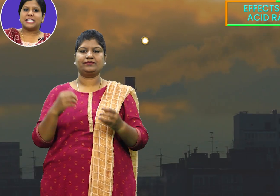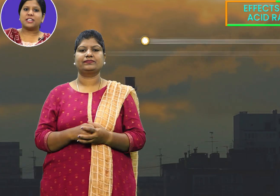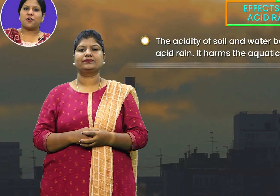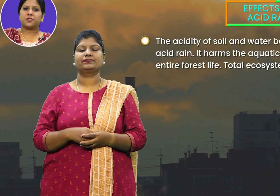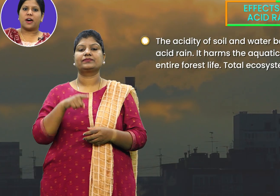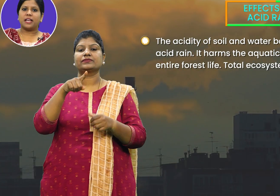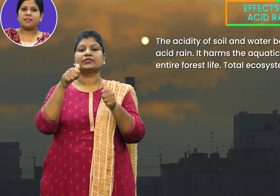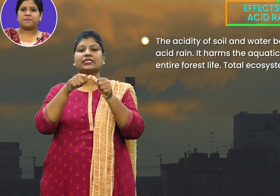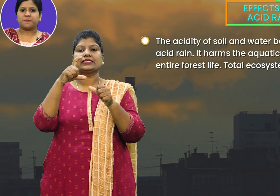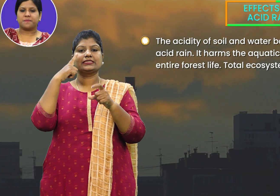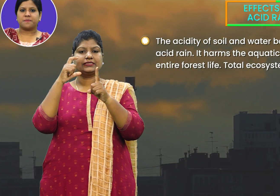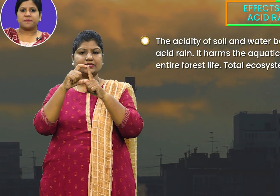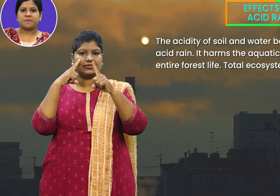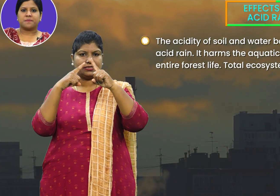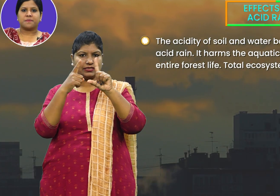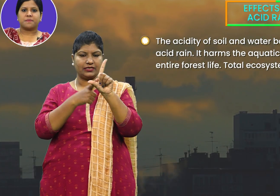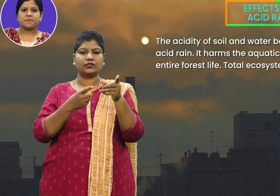The acidity of soil